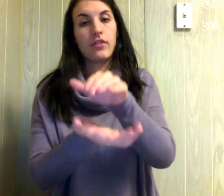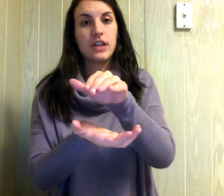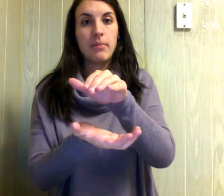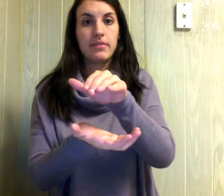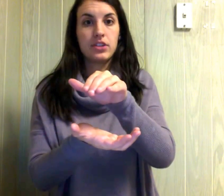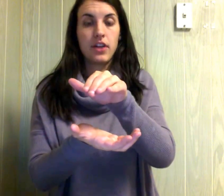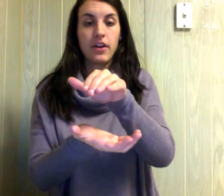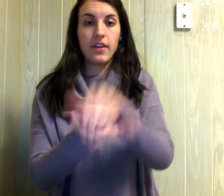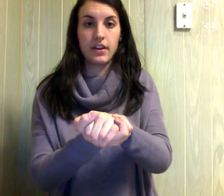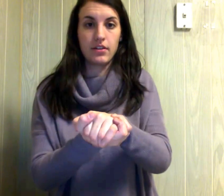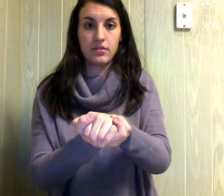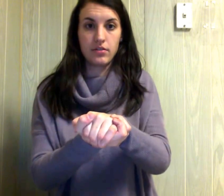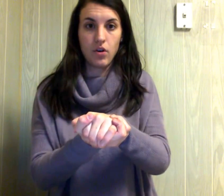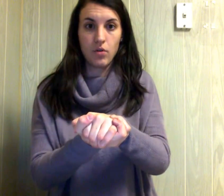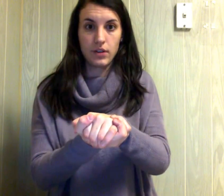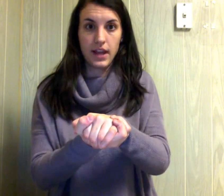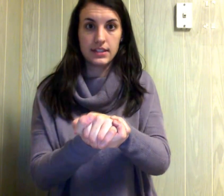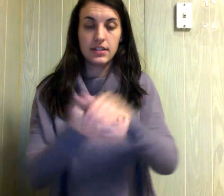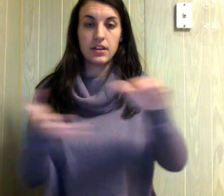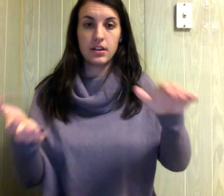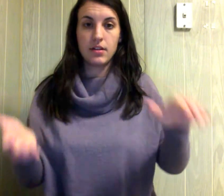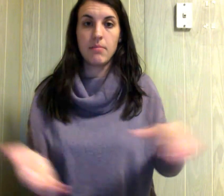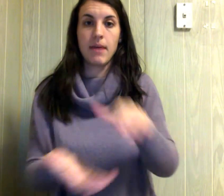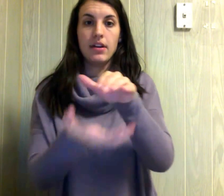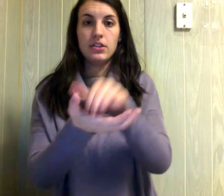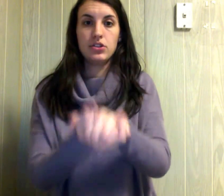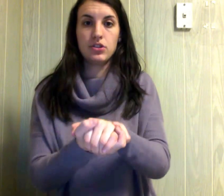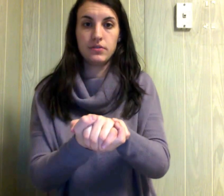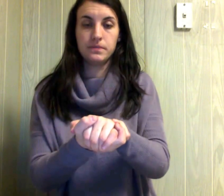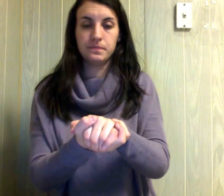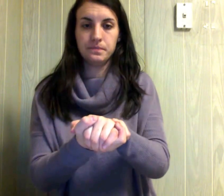top of each other, and then hold hands. Marriage.